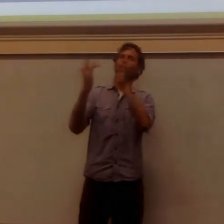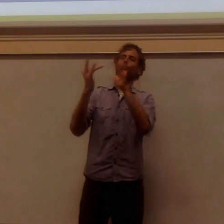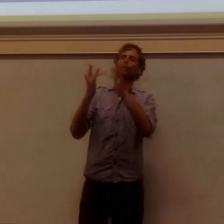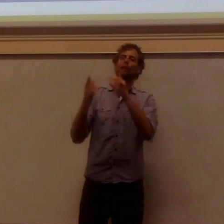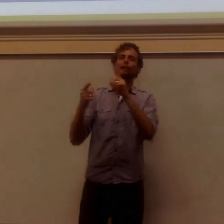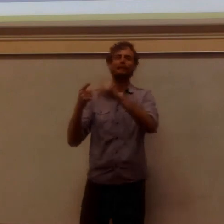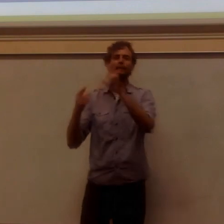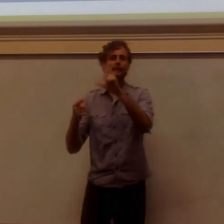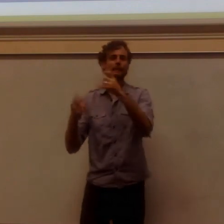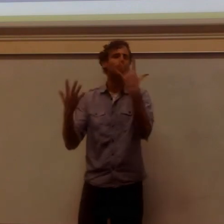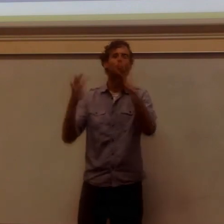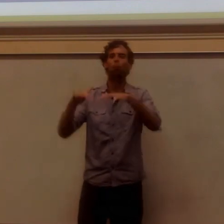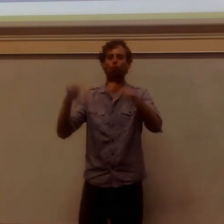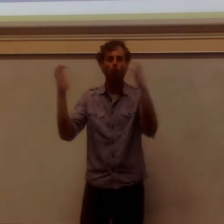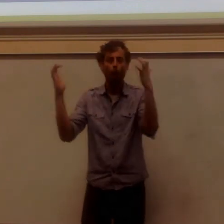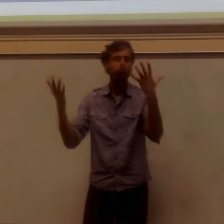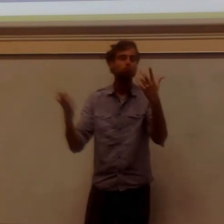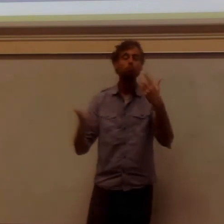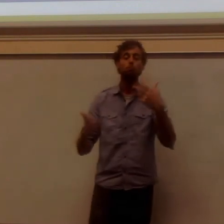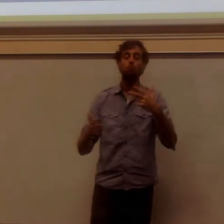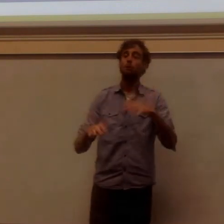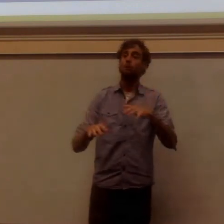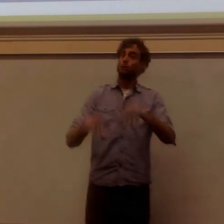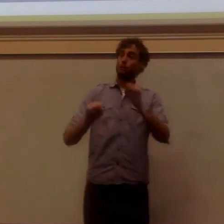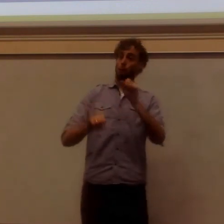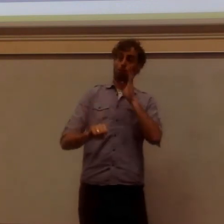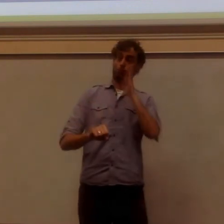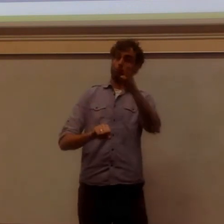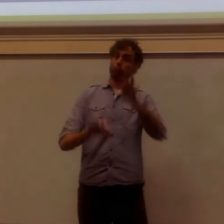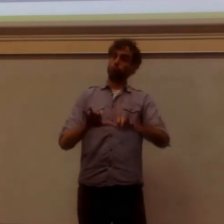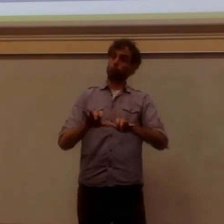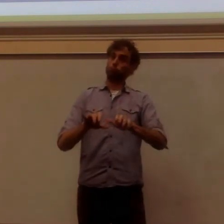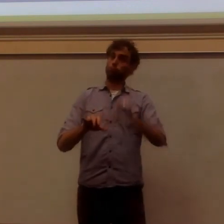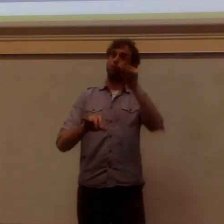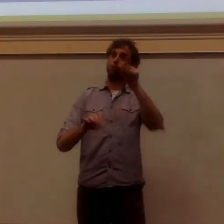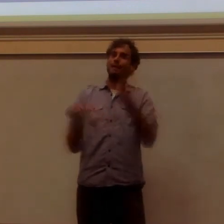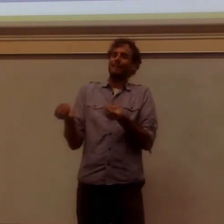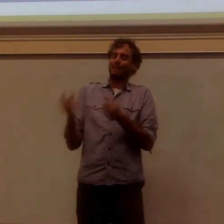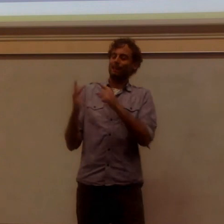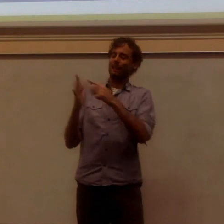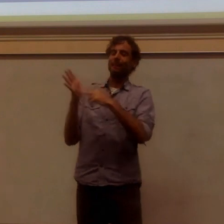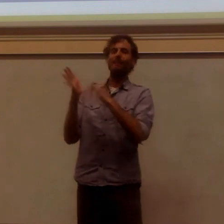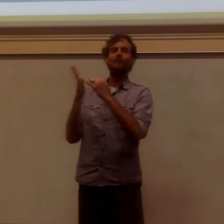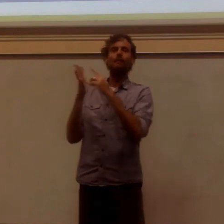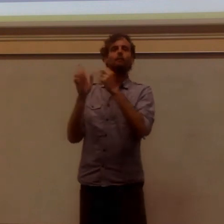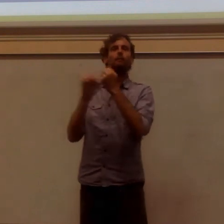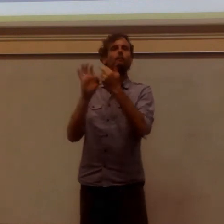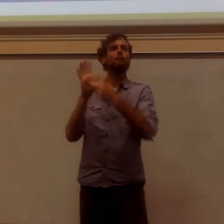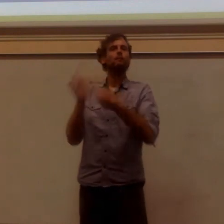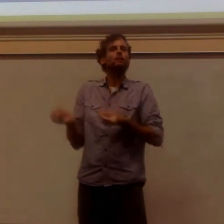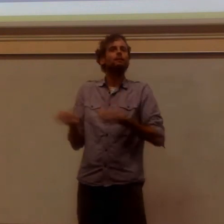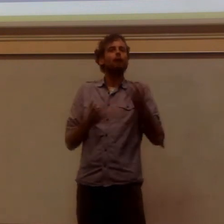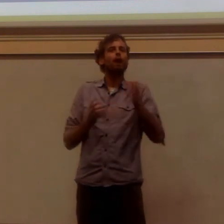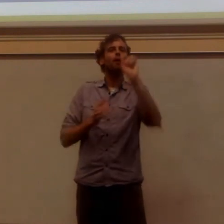So if you imagine that you're a deaf person, you're at home, you want to make contact with your MEP or another member of a European